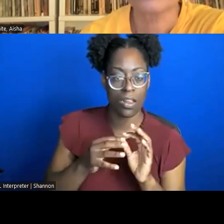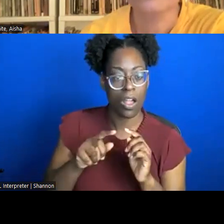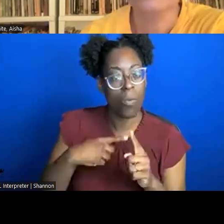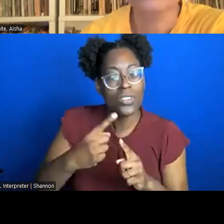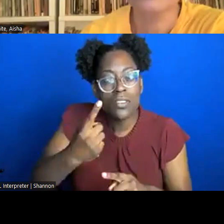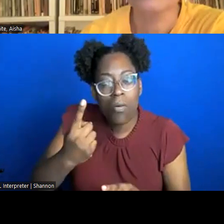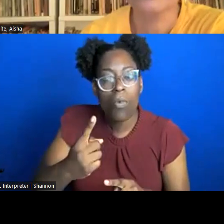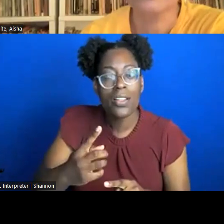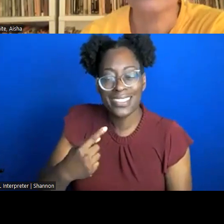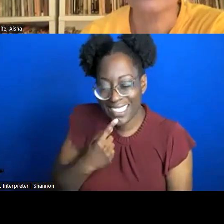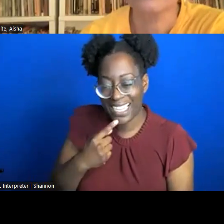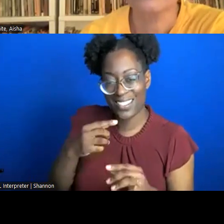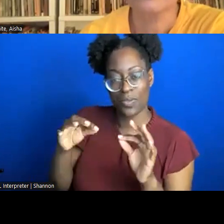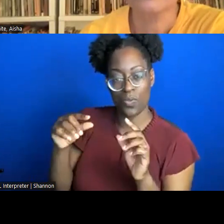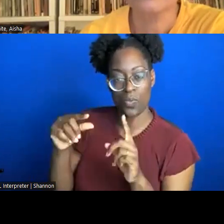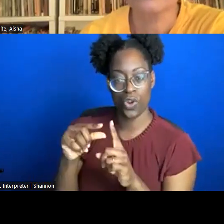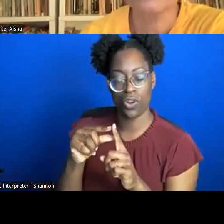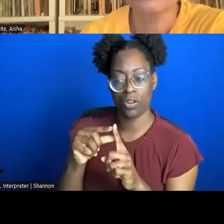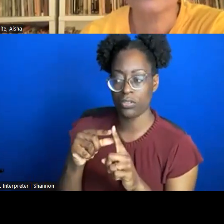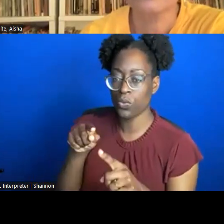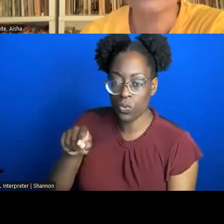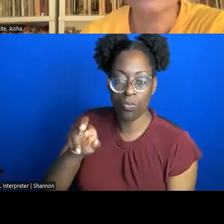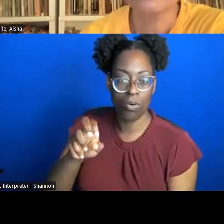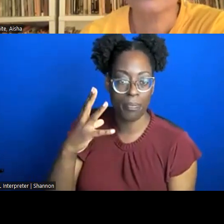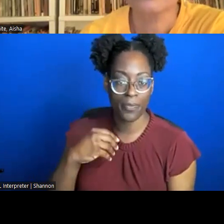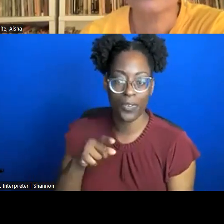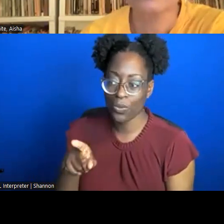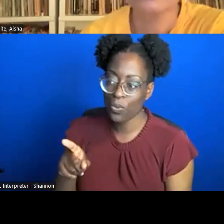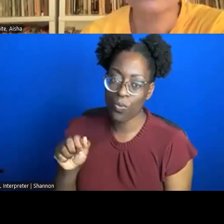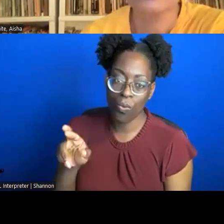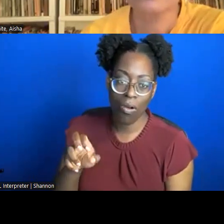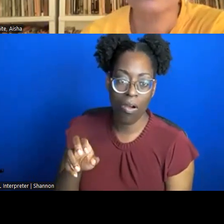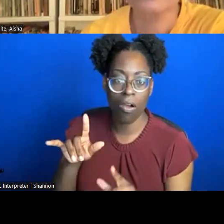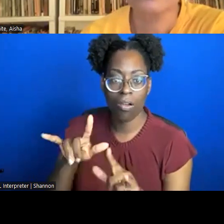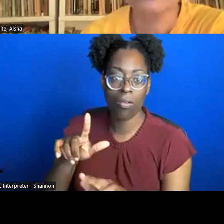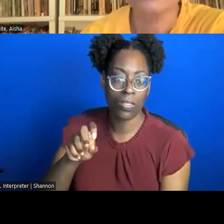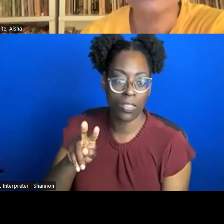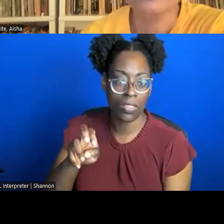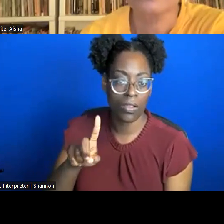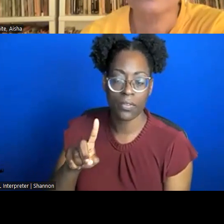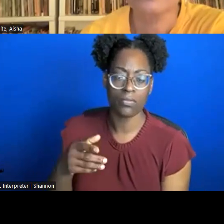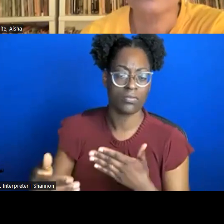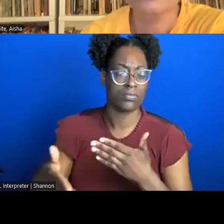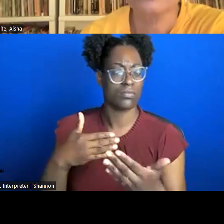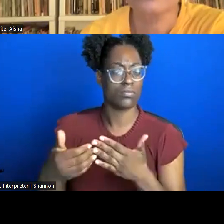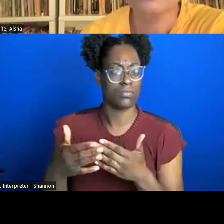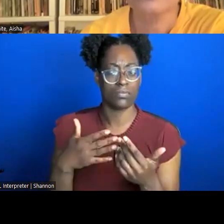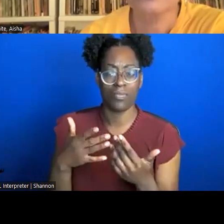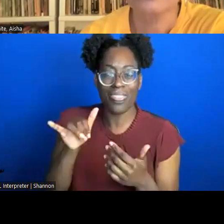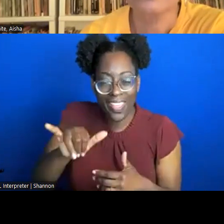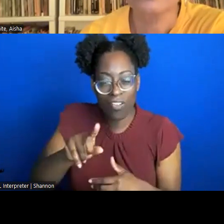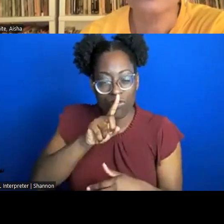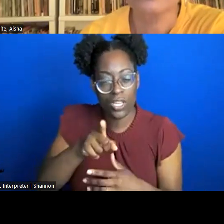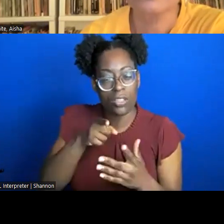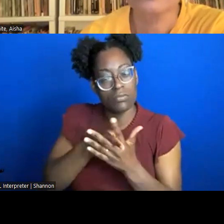I feel when I walk into a classroom, or anytime I'm around our babies. I love working with them.